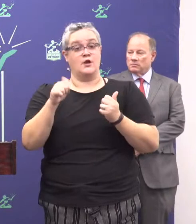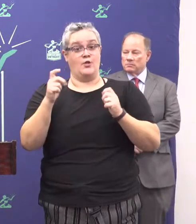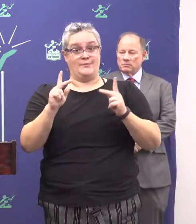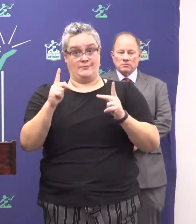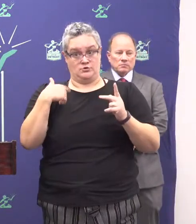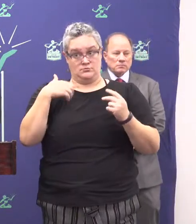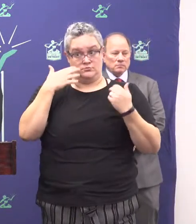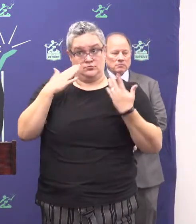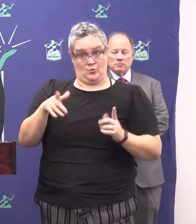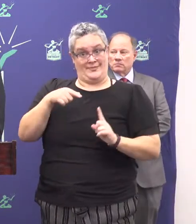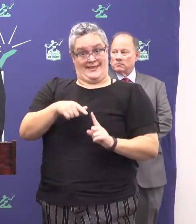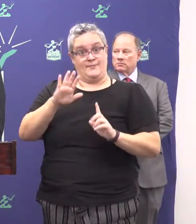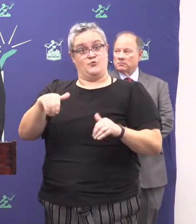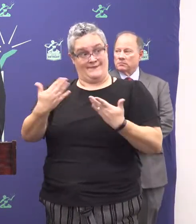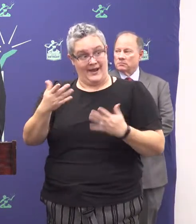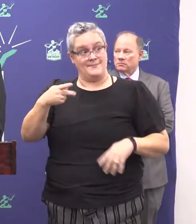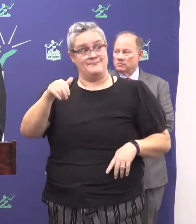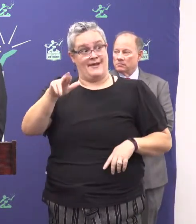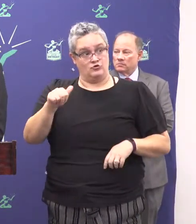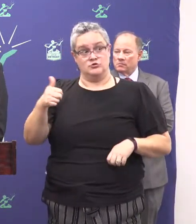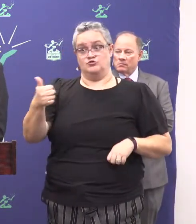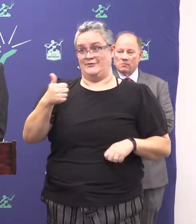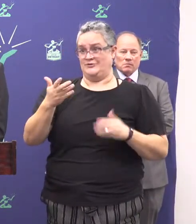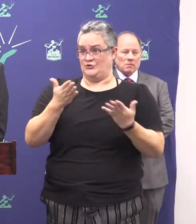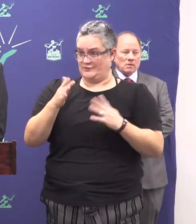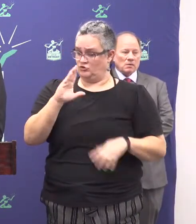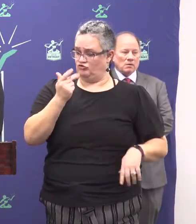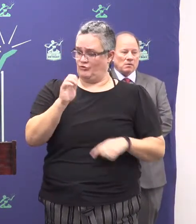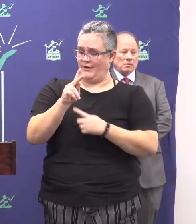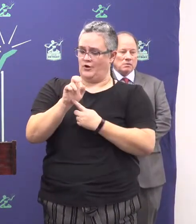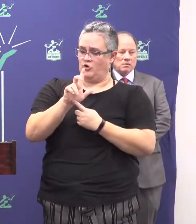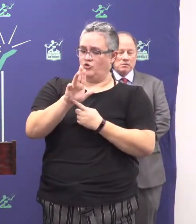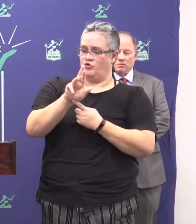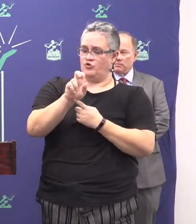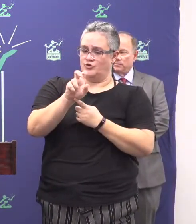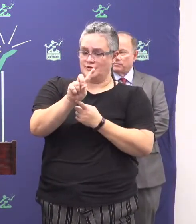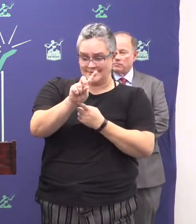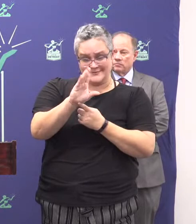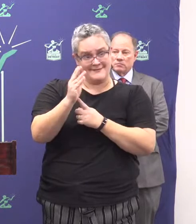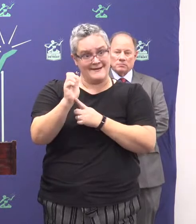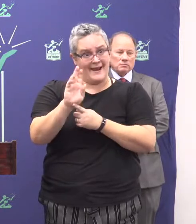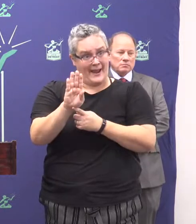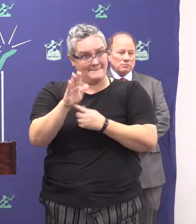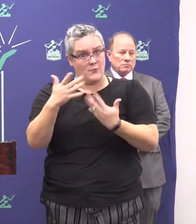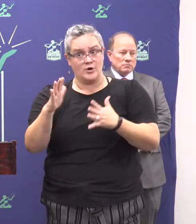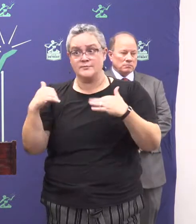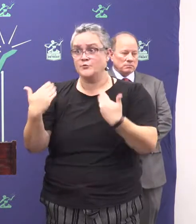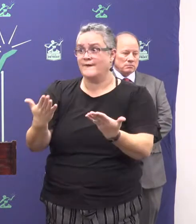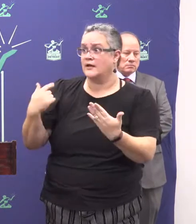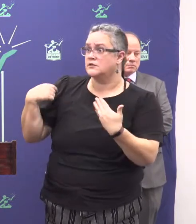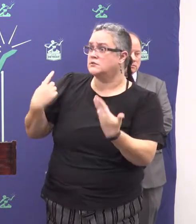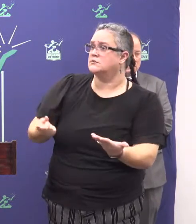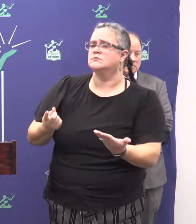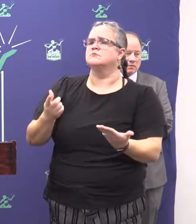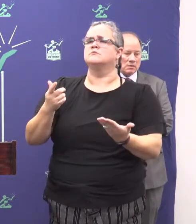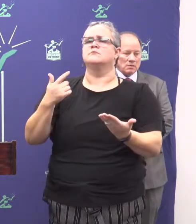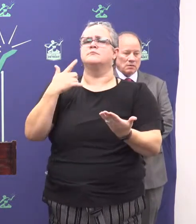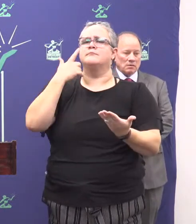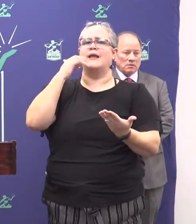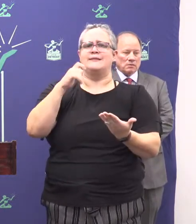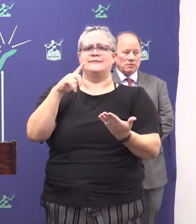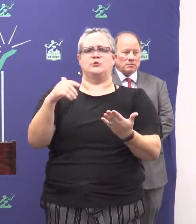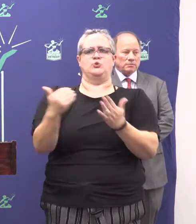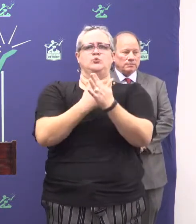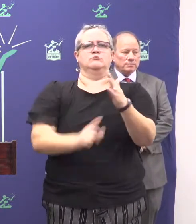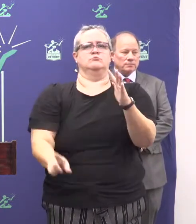that they provide paratransit services. Is this something that Shekhar Cab has done in the past? And how do we, given that this is kind of one of the